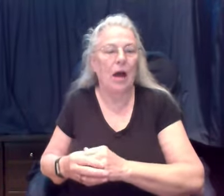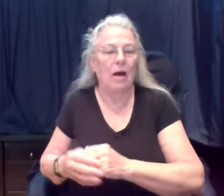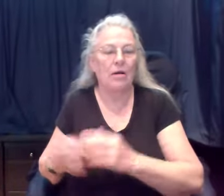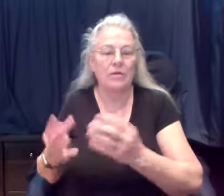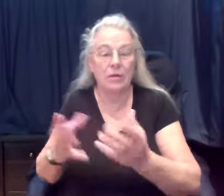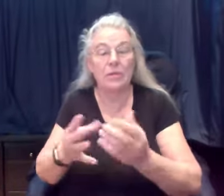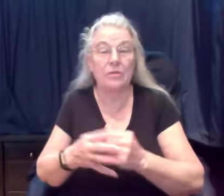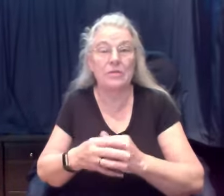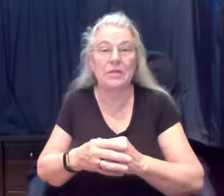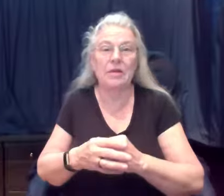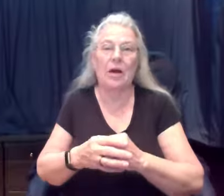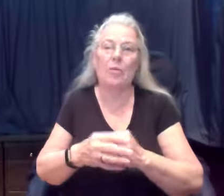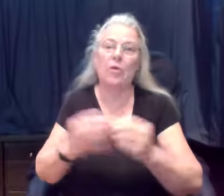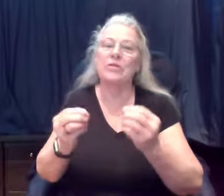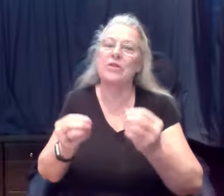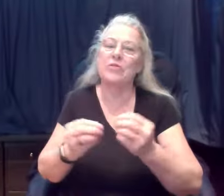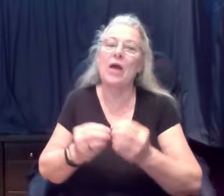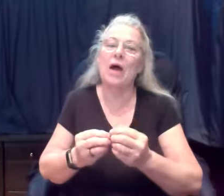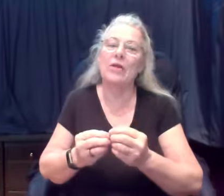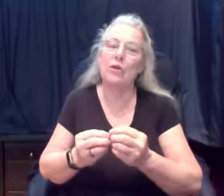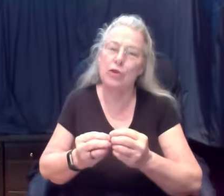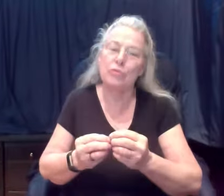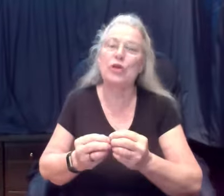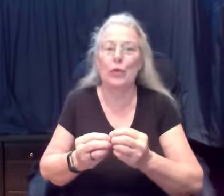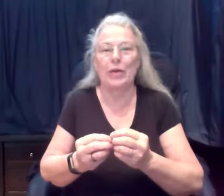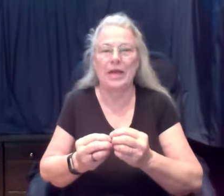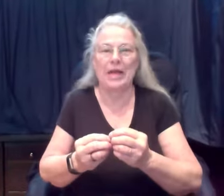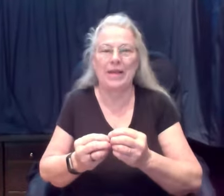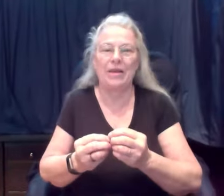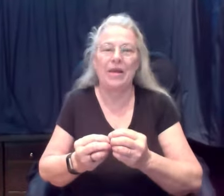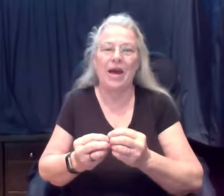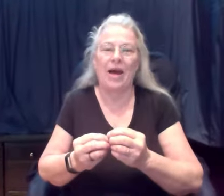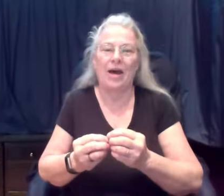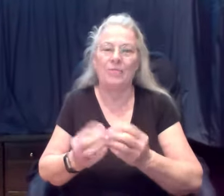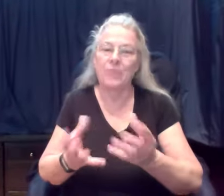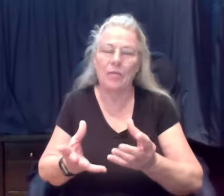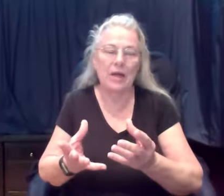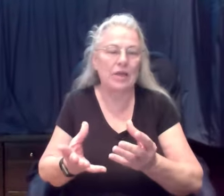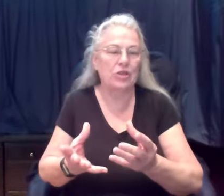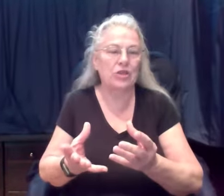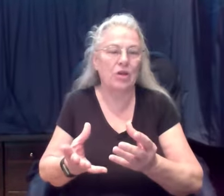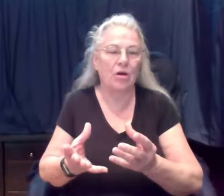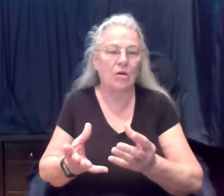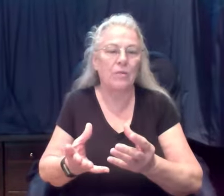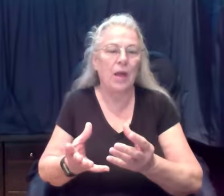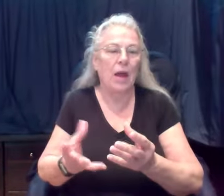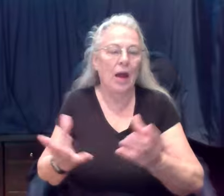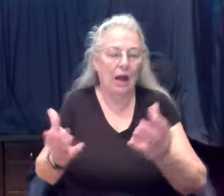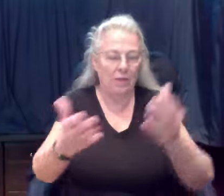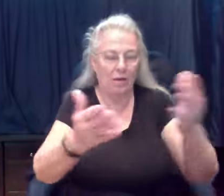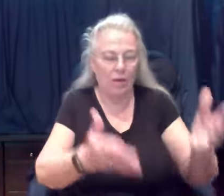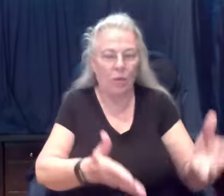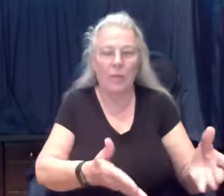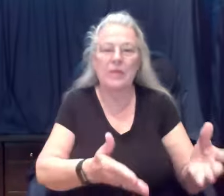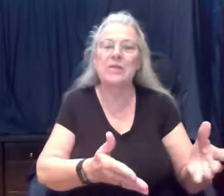Some of those words that are not usually in a religious song will be some